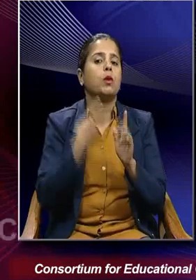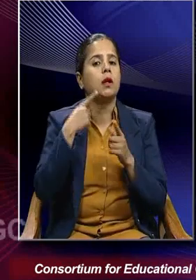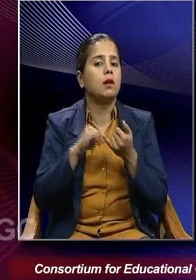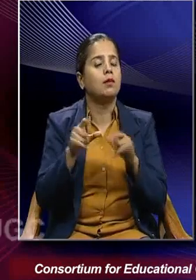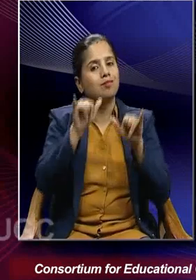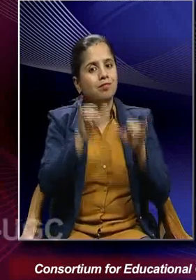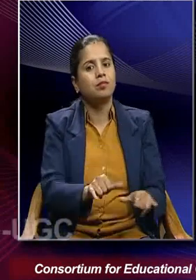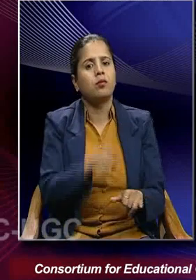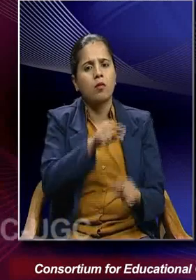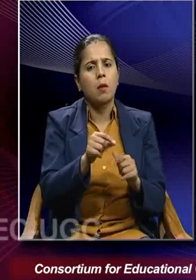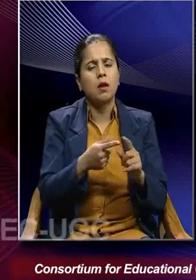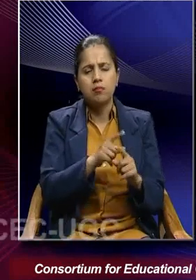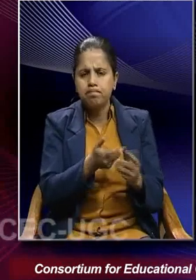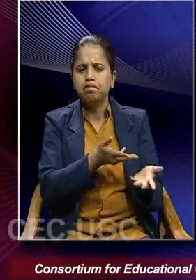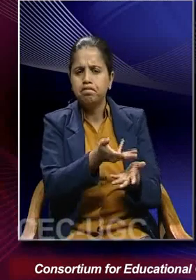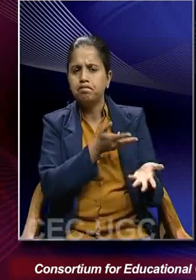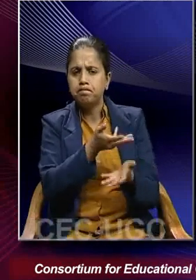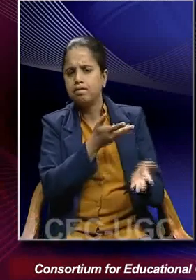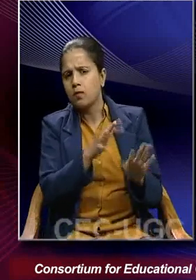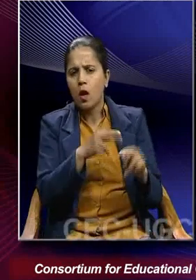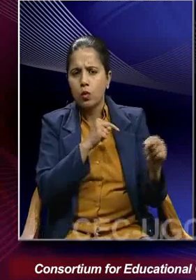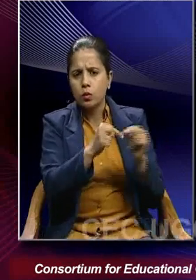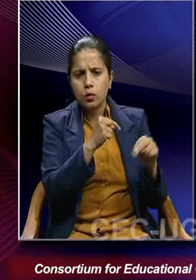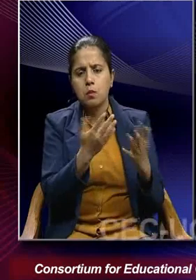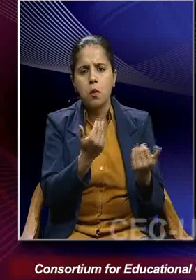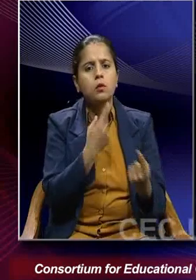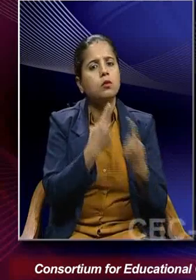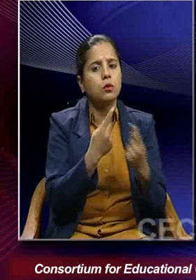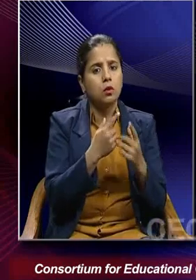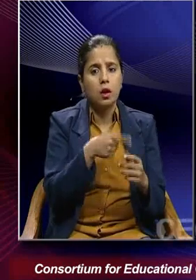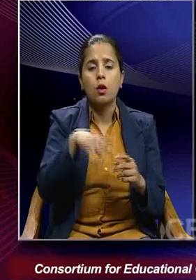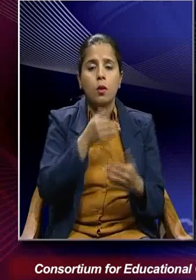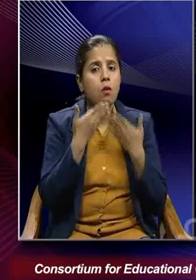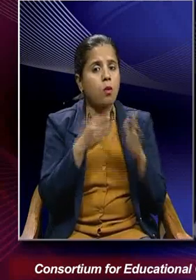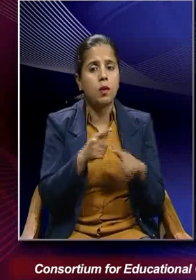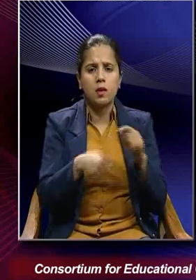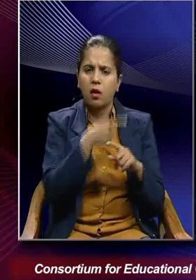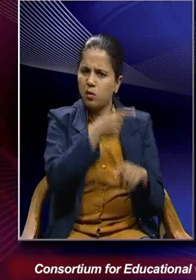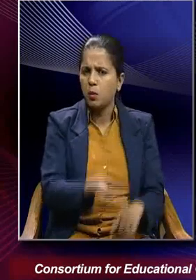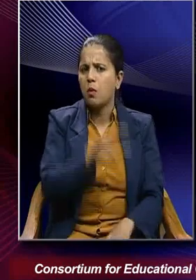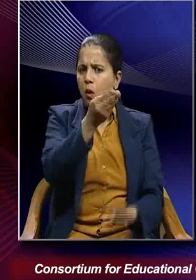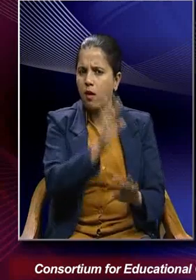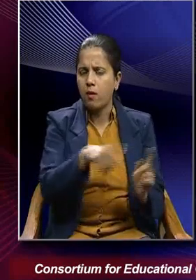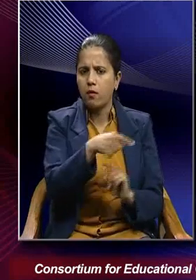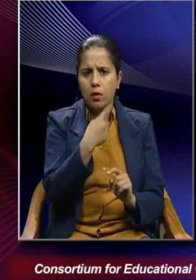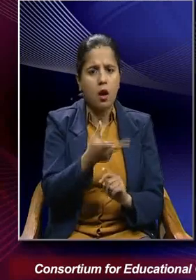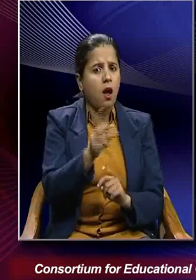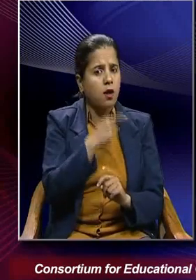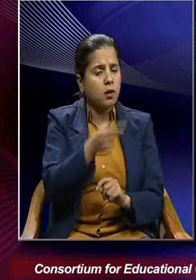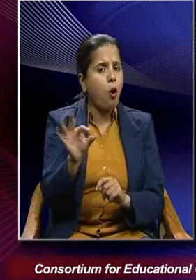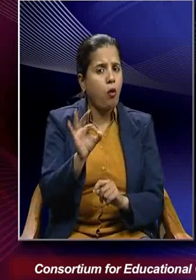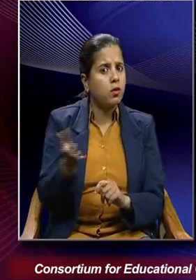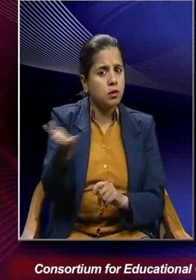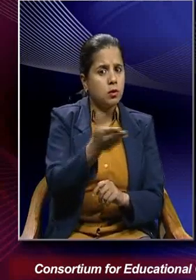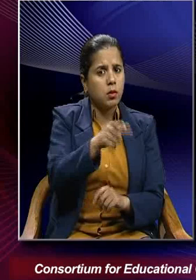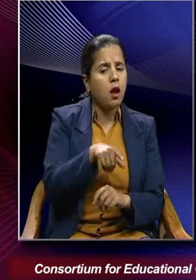Patel negotiated a settlement, and which included the repealing of the tax hike, reinstating the village officials who had